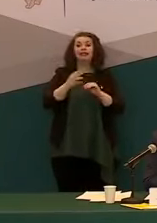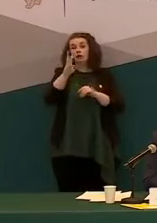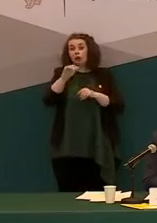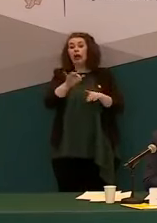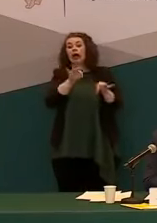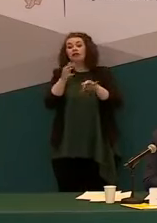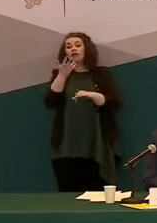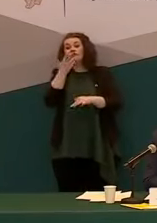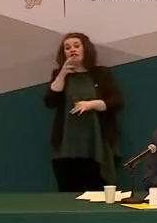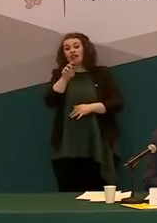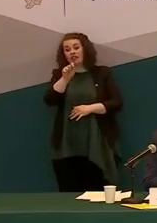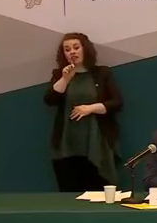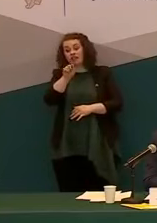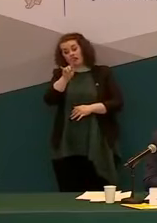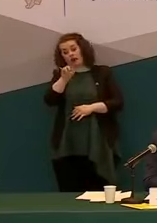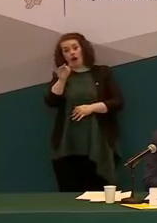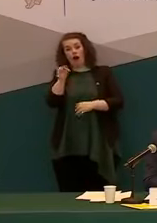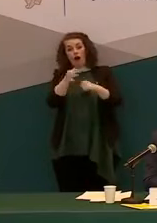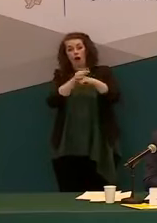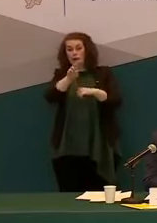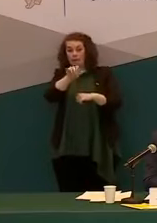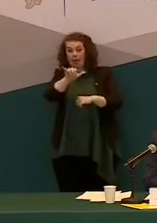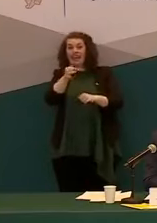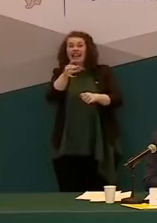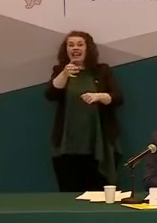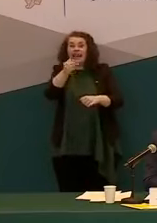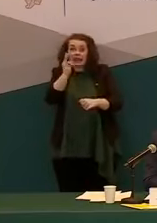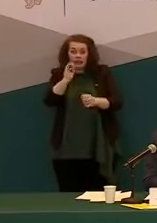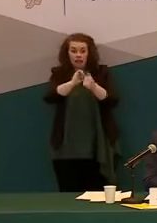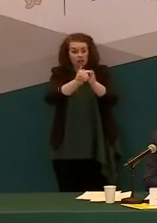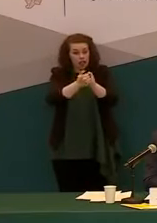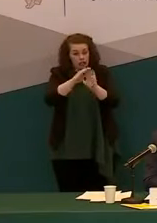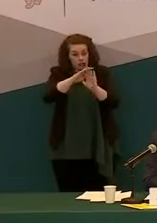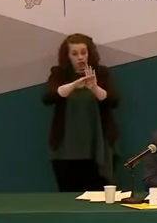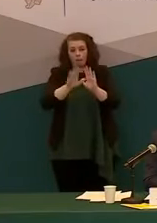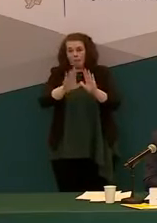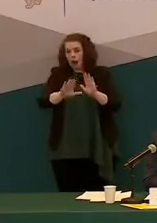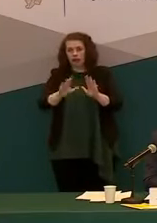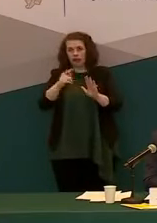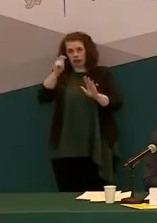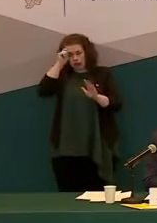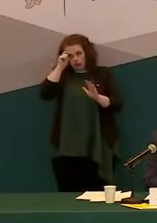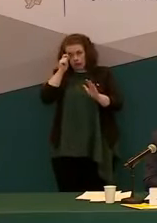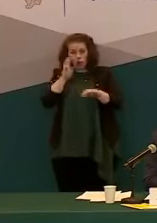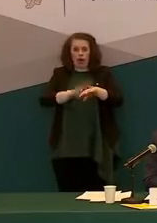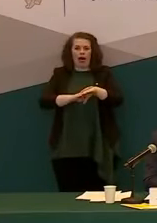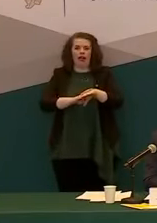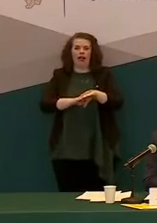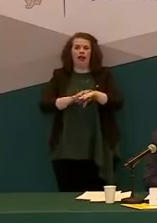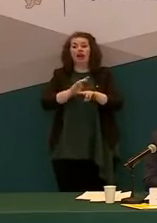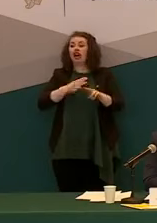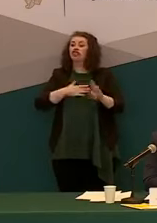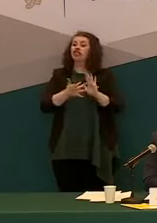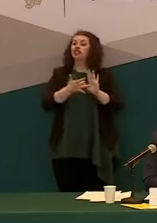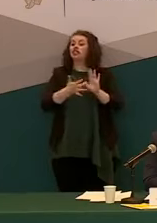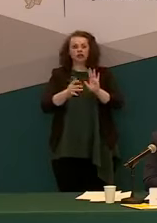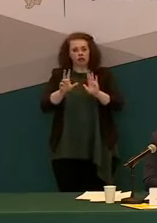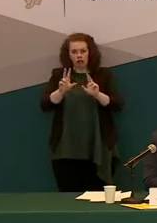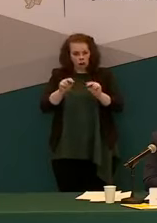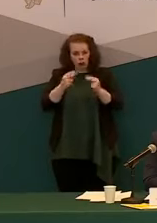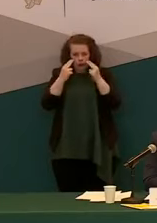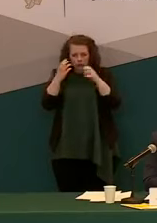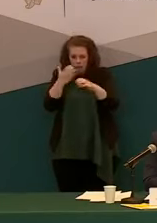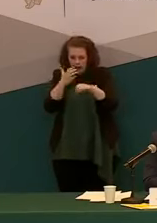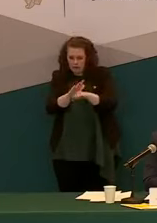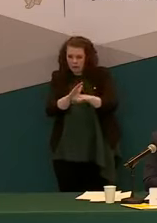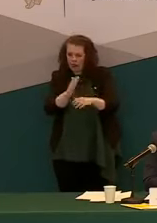very carefully thought through and very imaginatively thought through. Things that need to be done, how can they